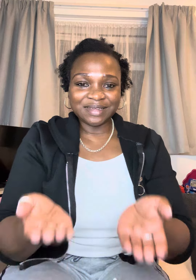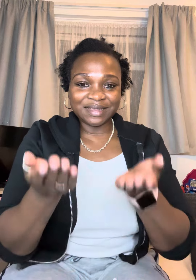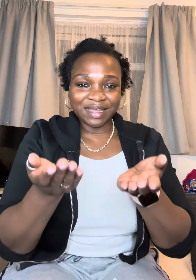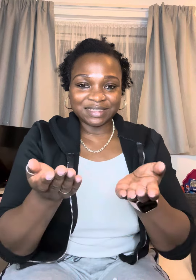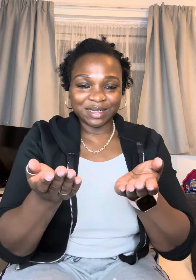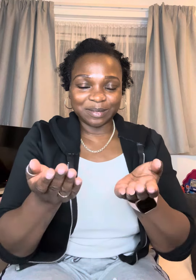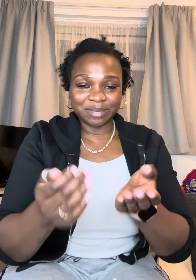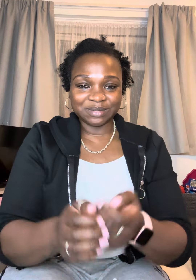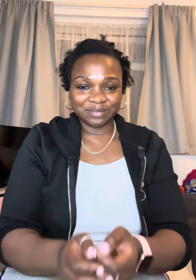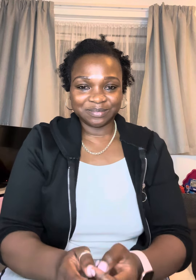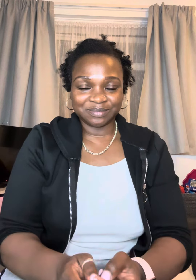get up,